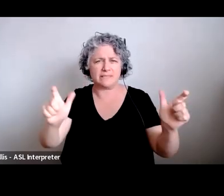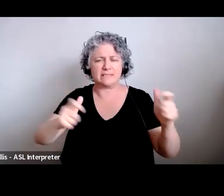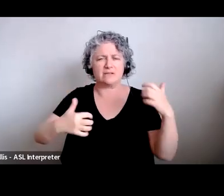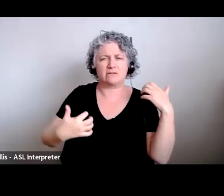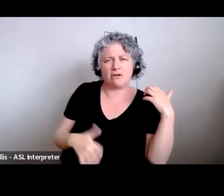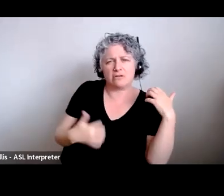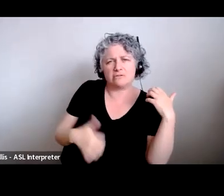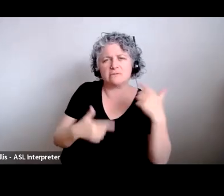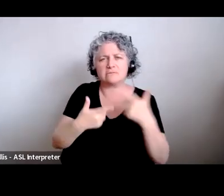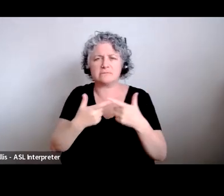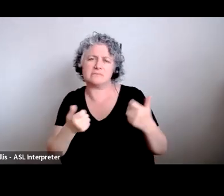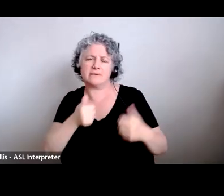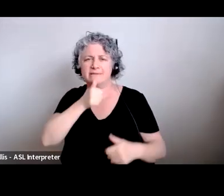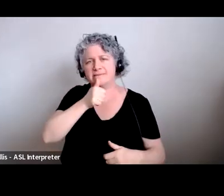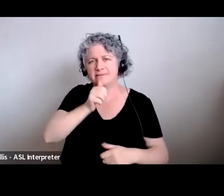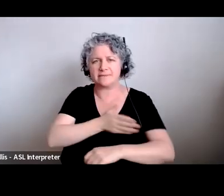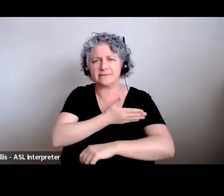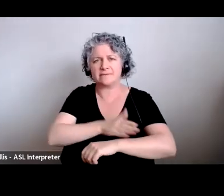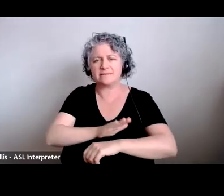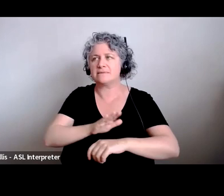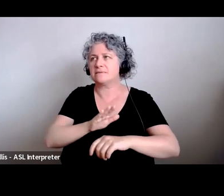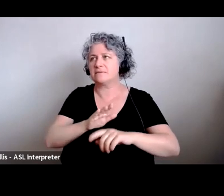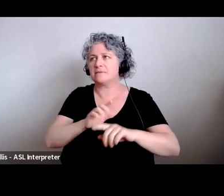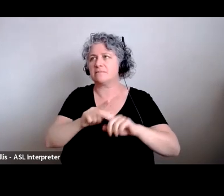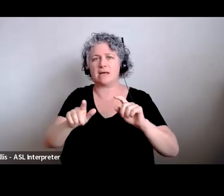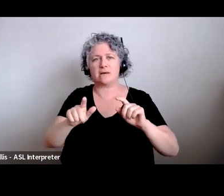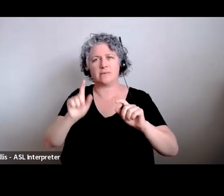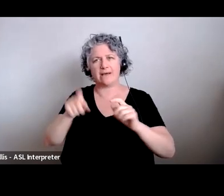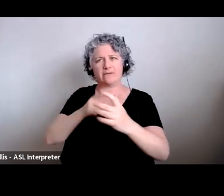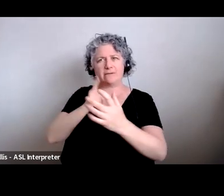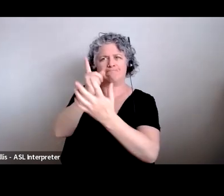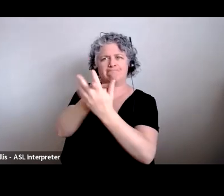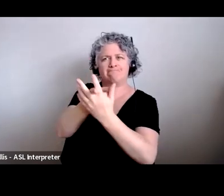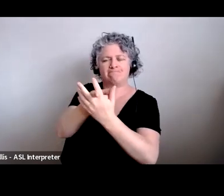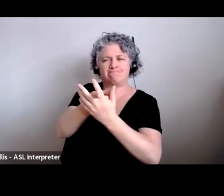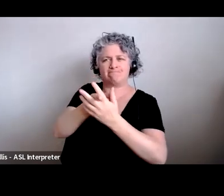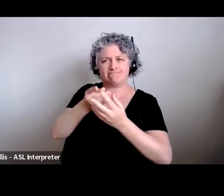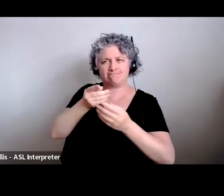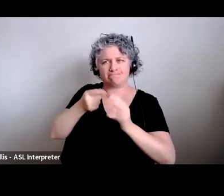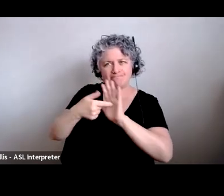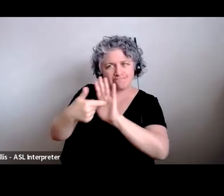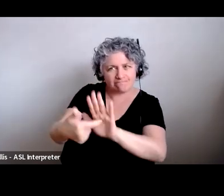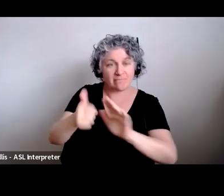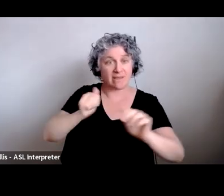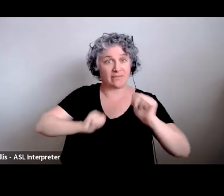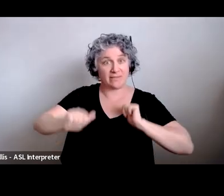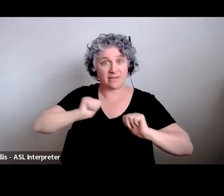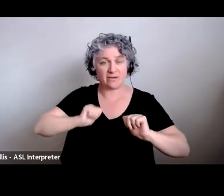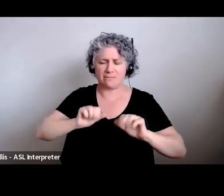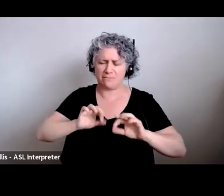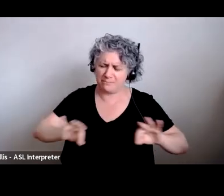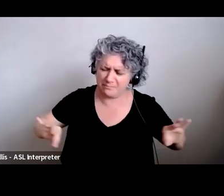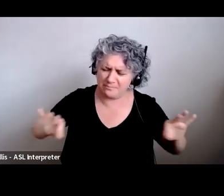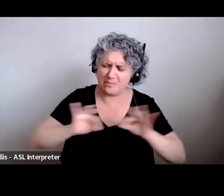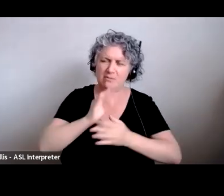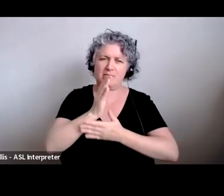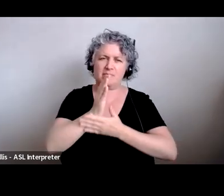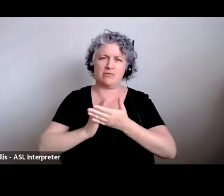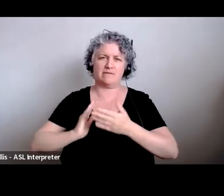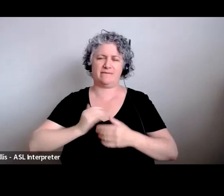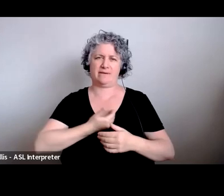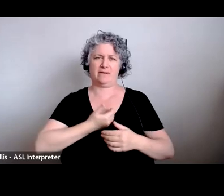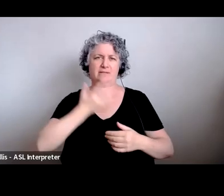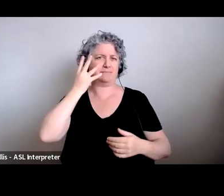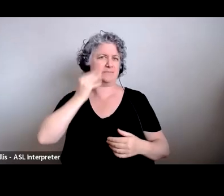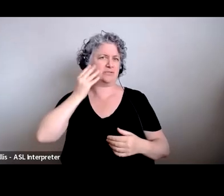have to make the case that theater is a fundamental part of our social experience. And we have to make